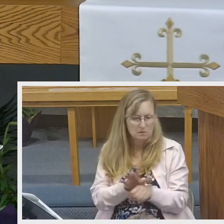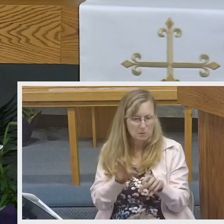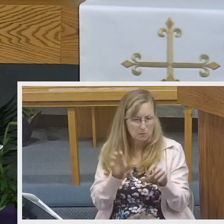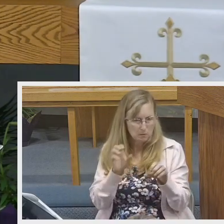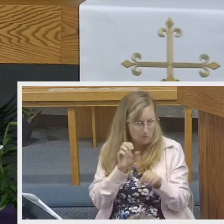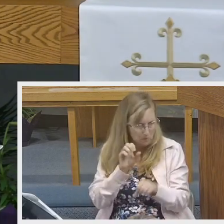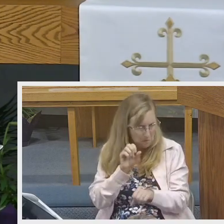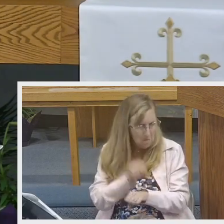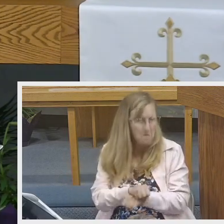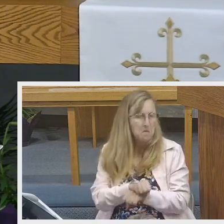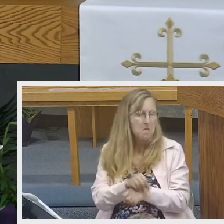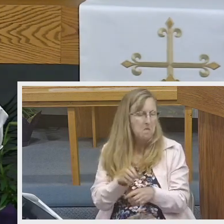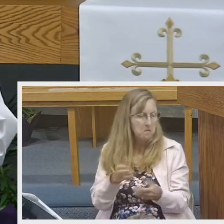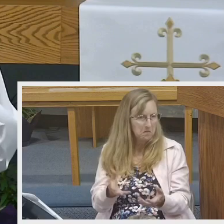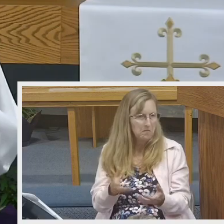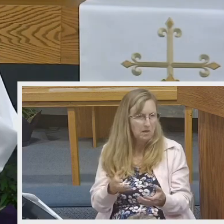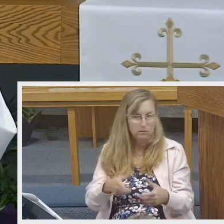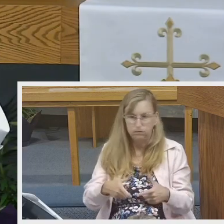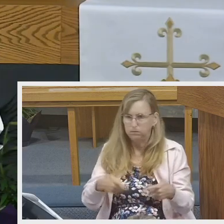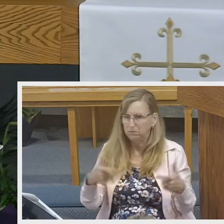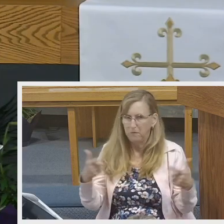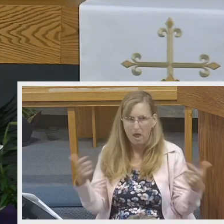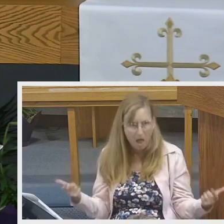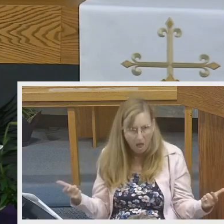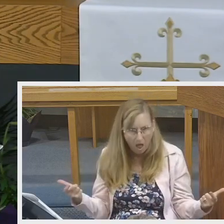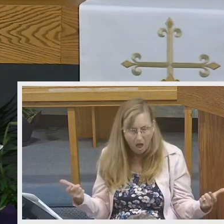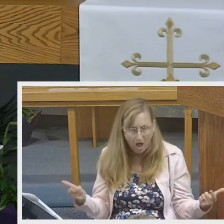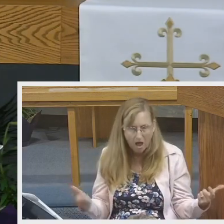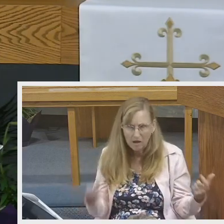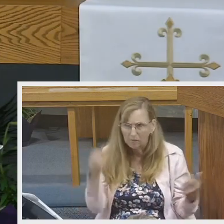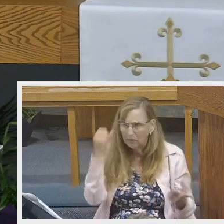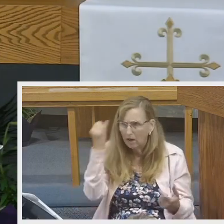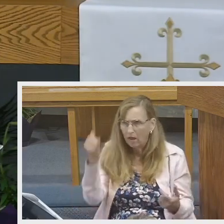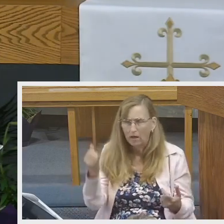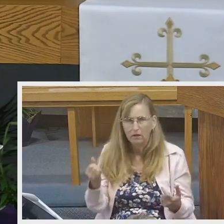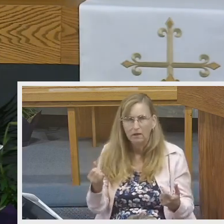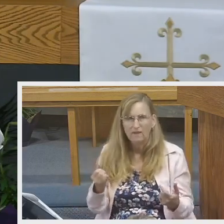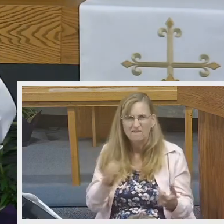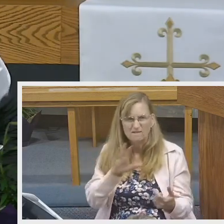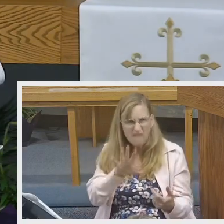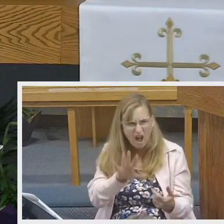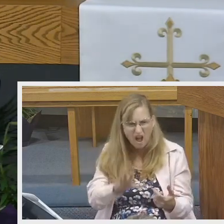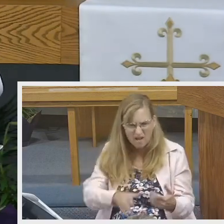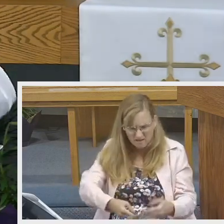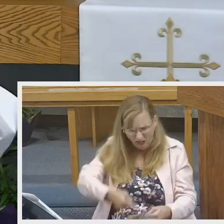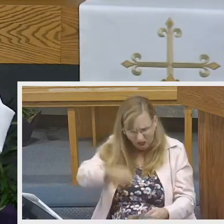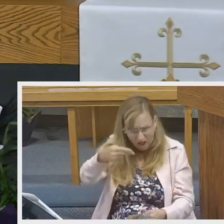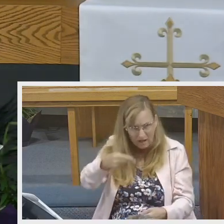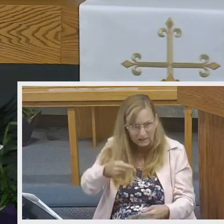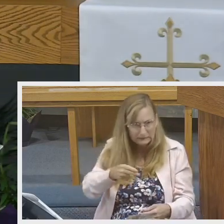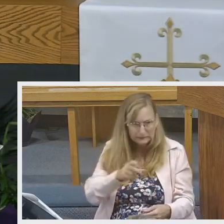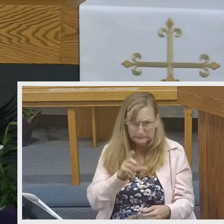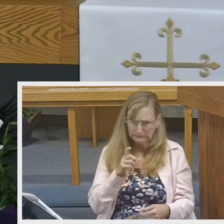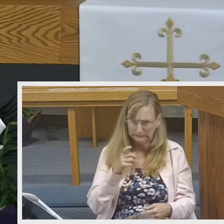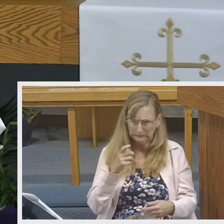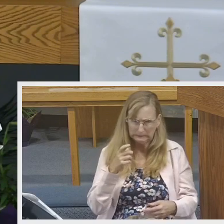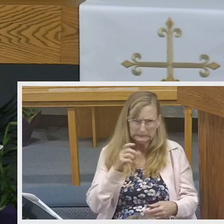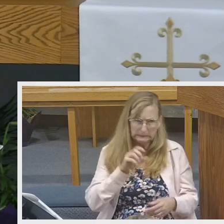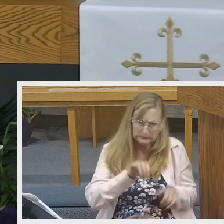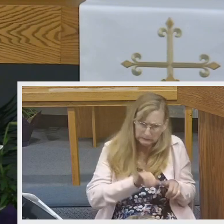Imagine how big that stone must have been. You know, at least 5 feet tall, at least 12 inches thick,